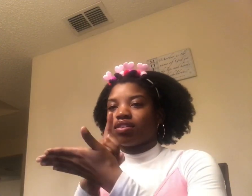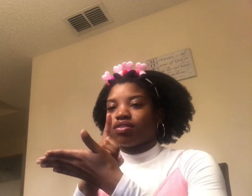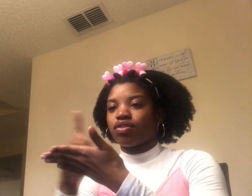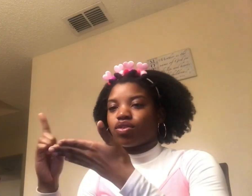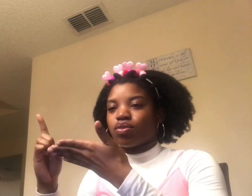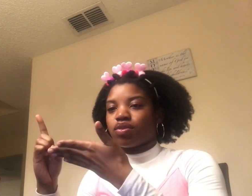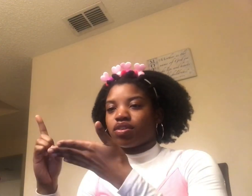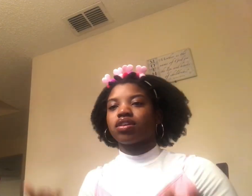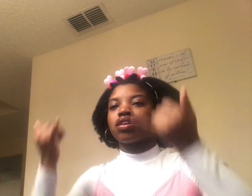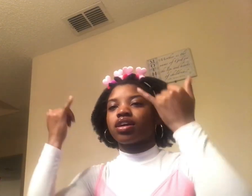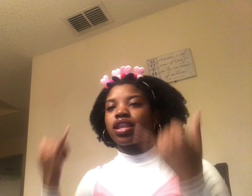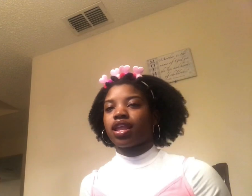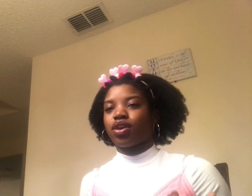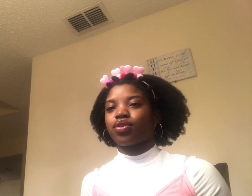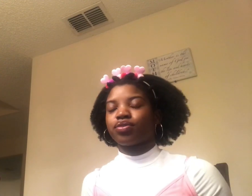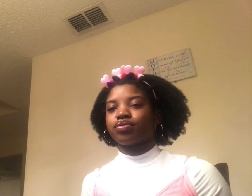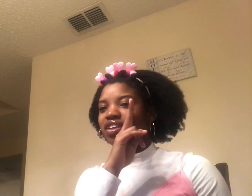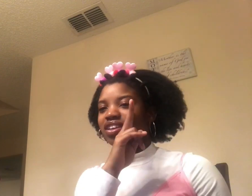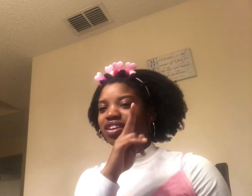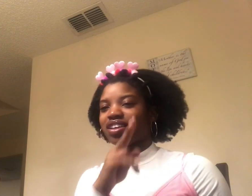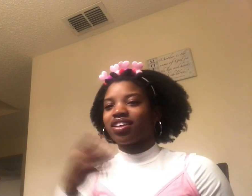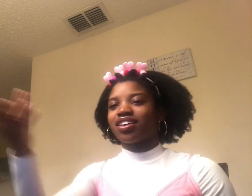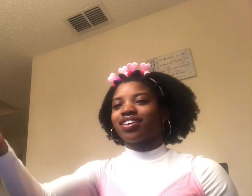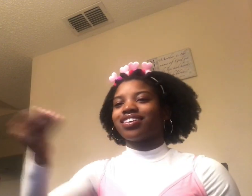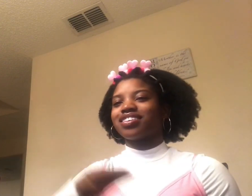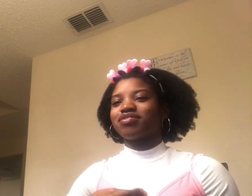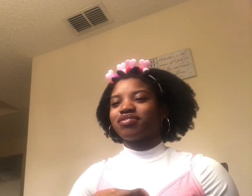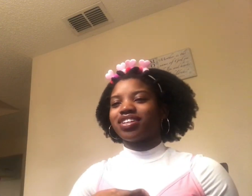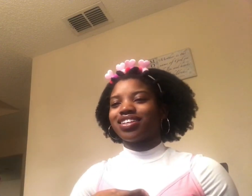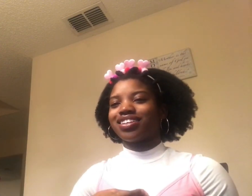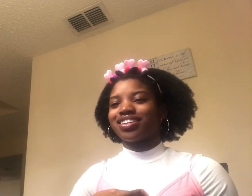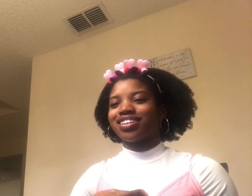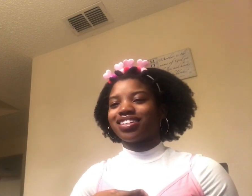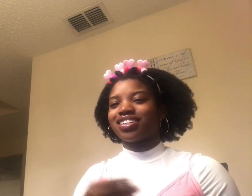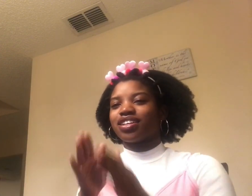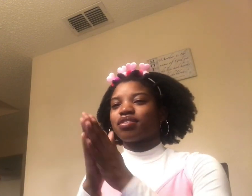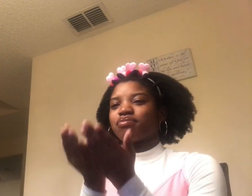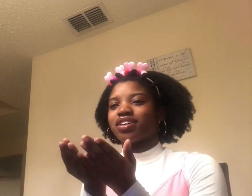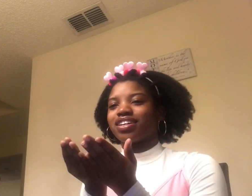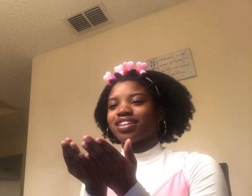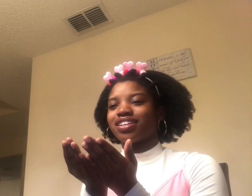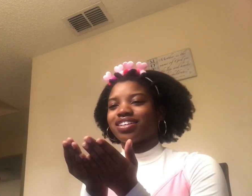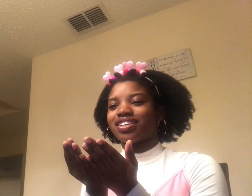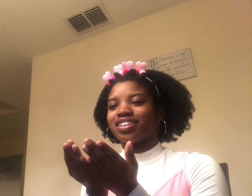week week now week give me book now